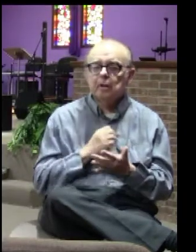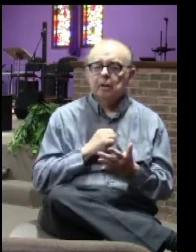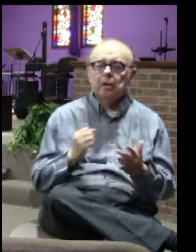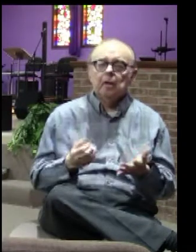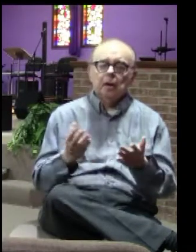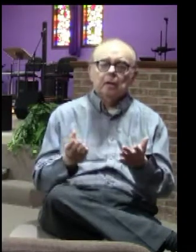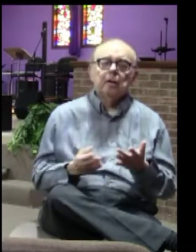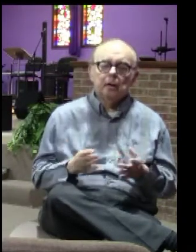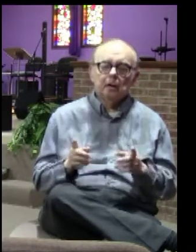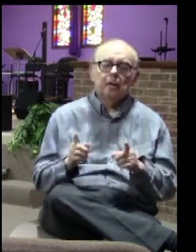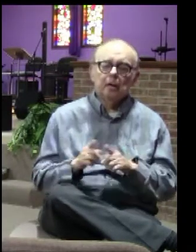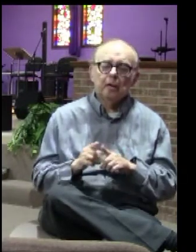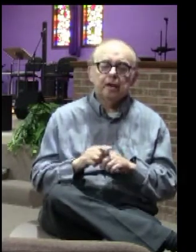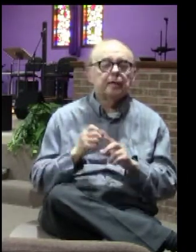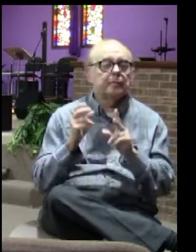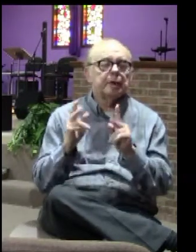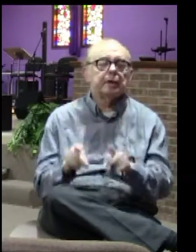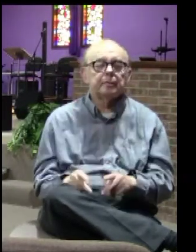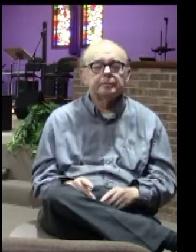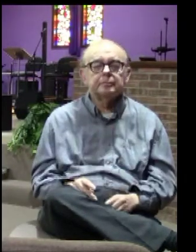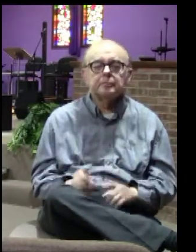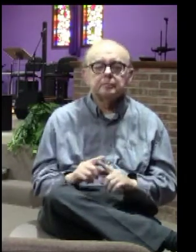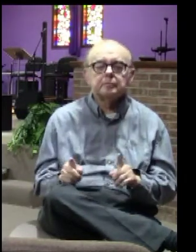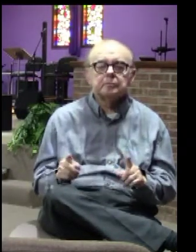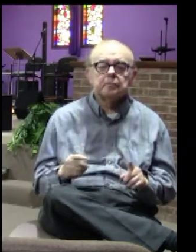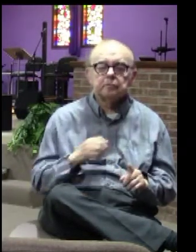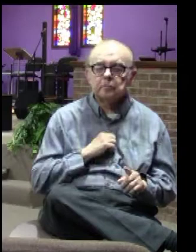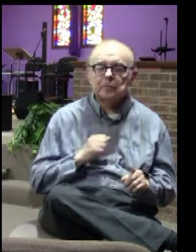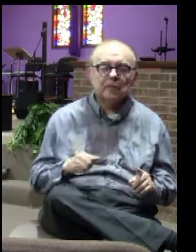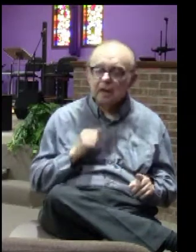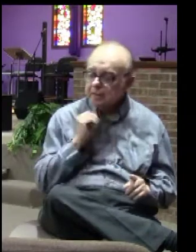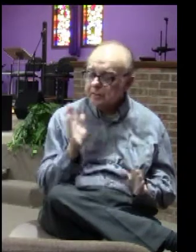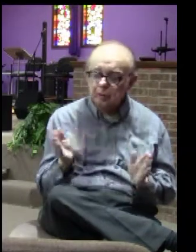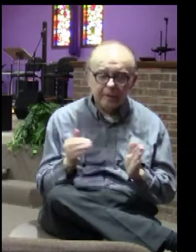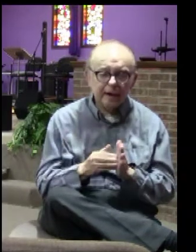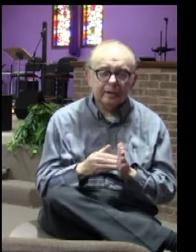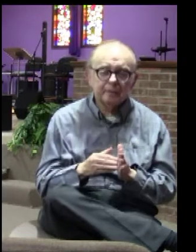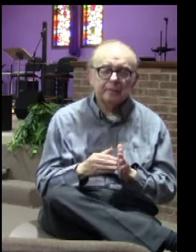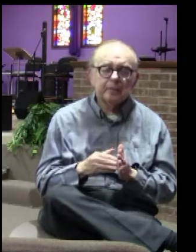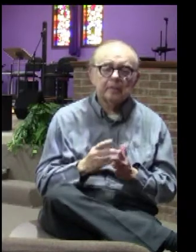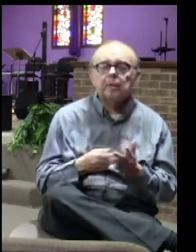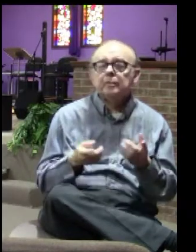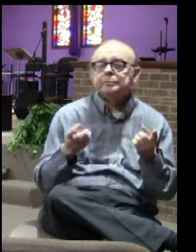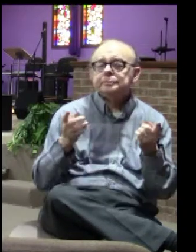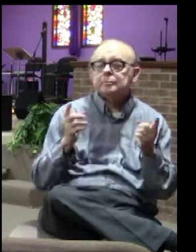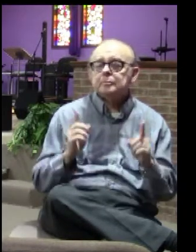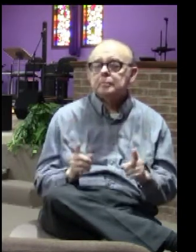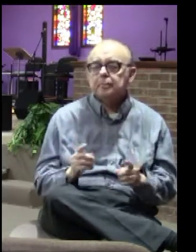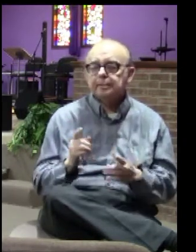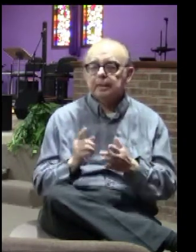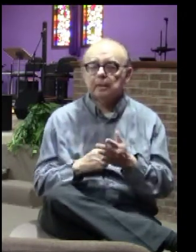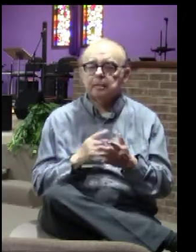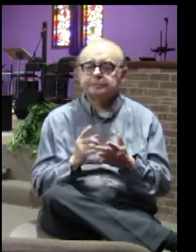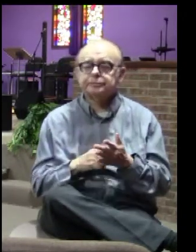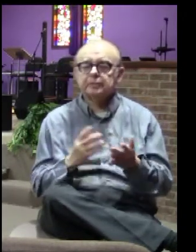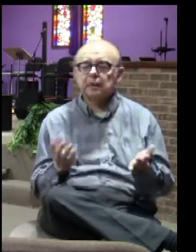Samson wanted to be liked by everybody, but he didn't turn around. And what ends up happening is